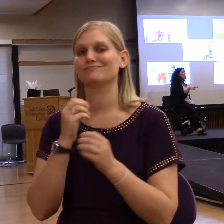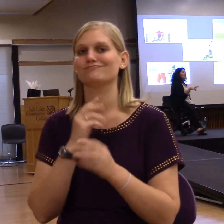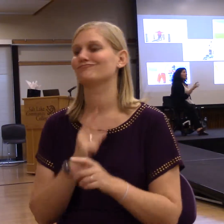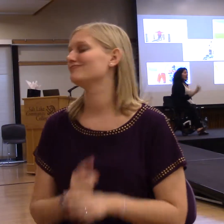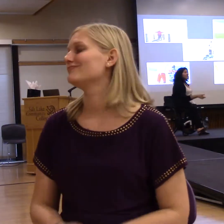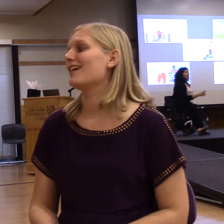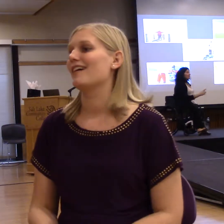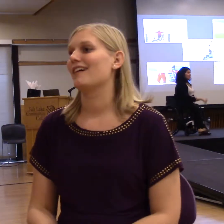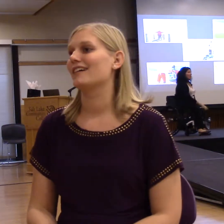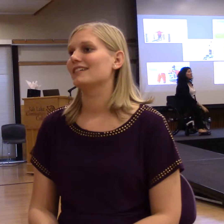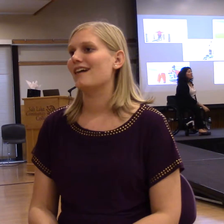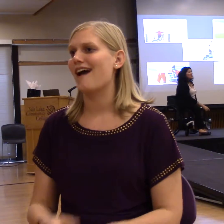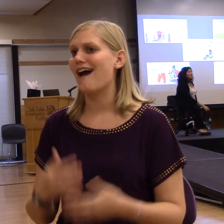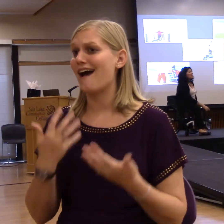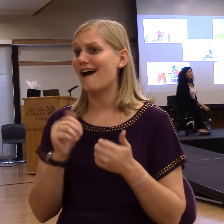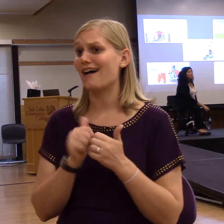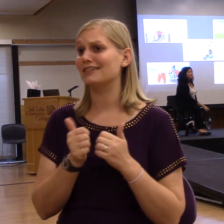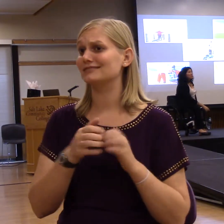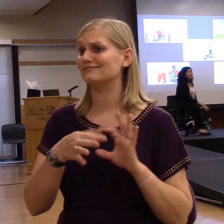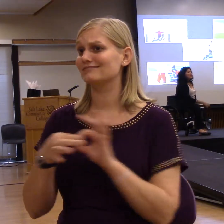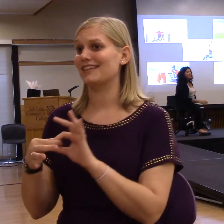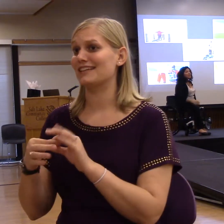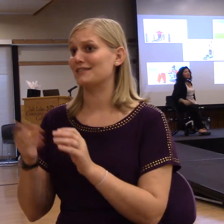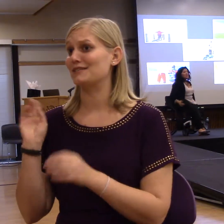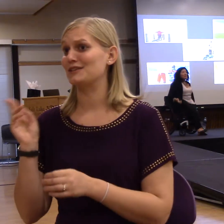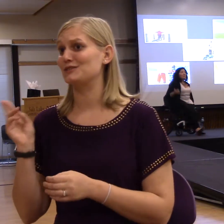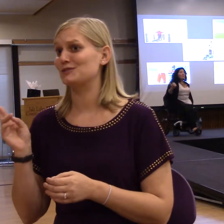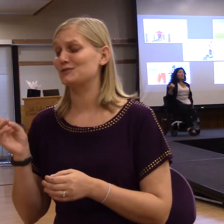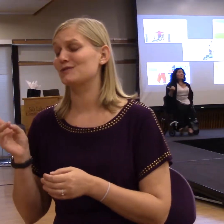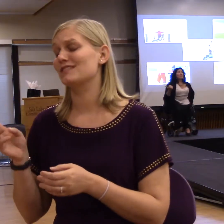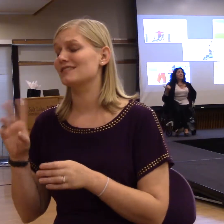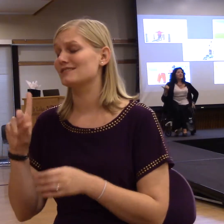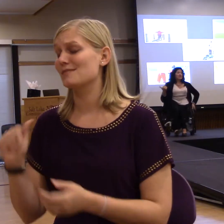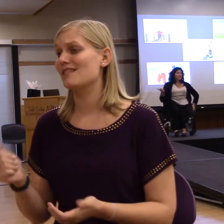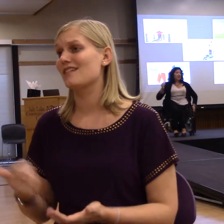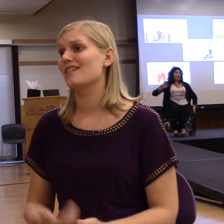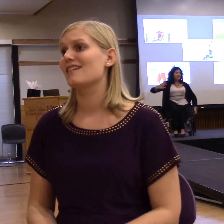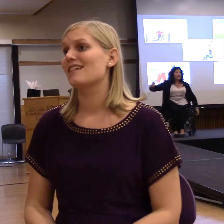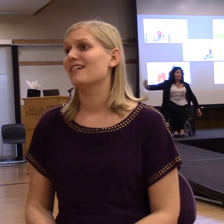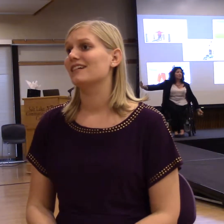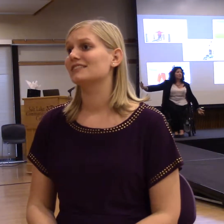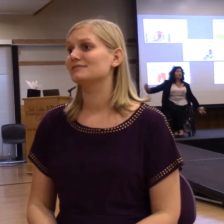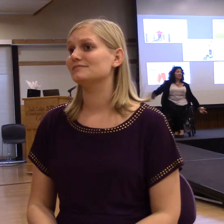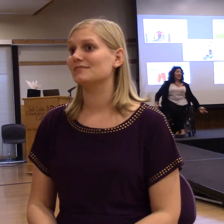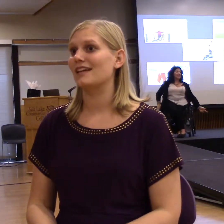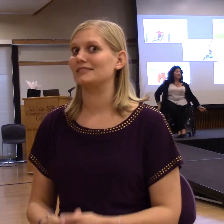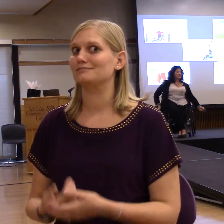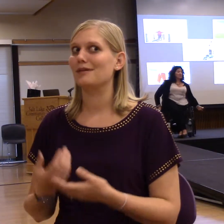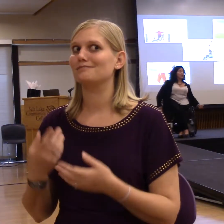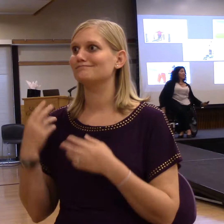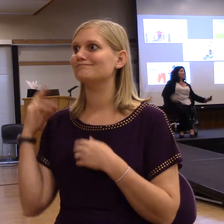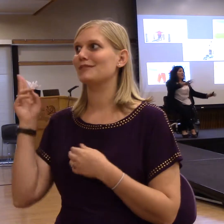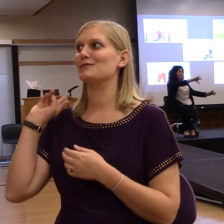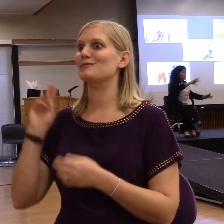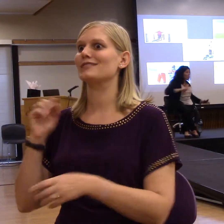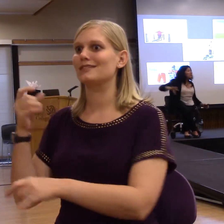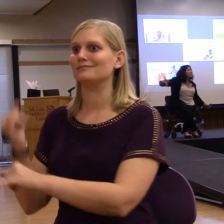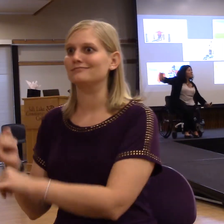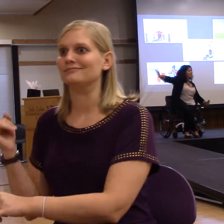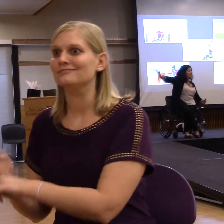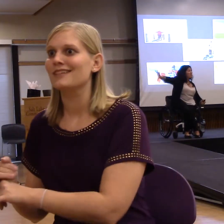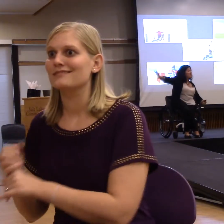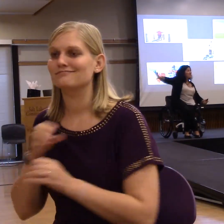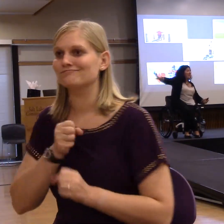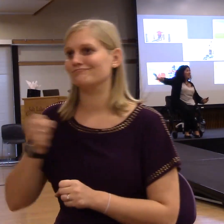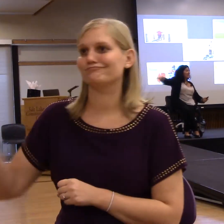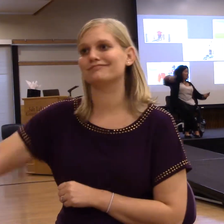does this relate back to the historical treatment of disabled people? Disabled people have been systematically institutionalized, where they've been